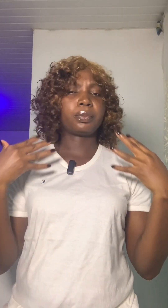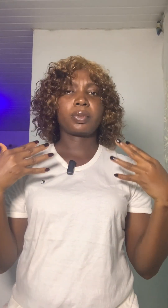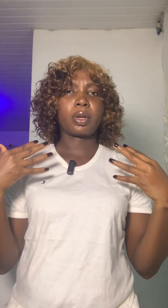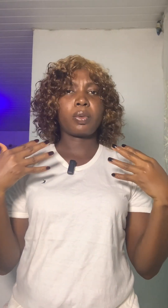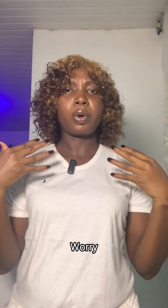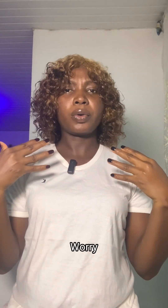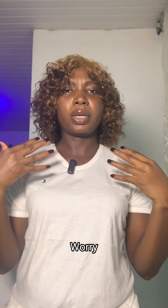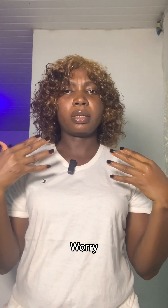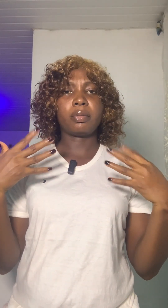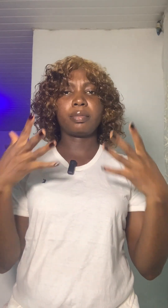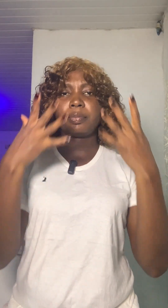Worry.